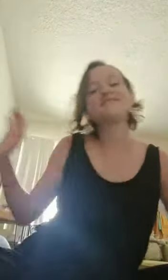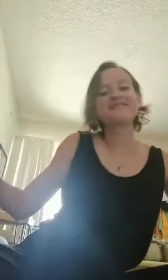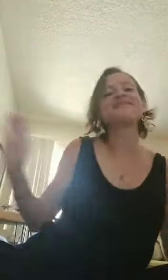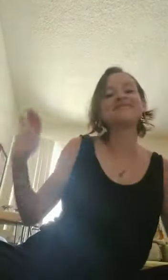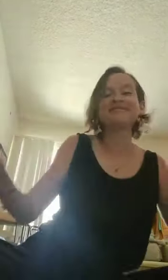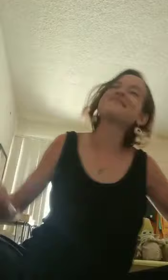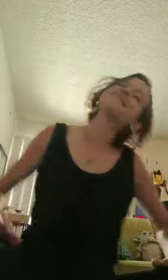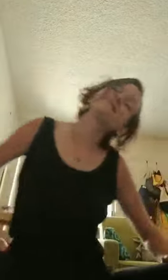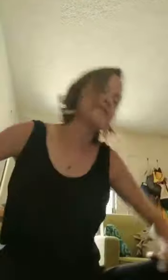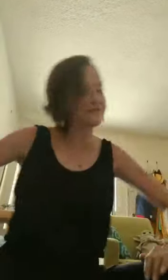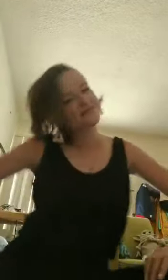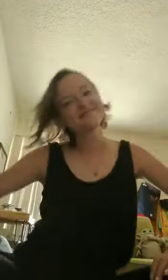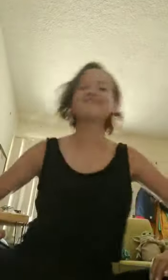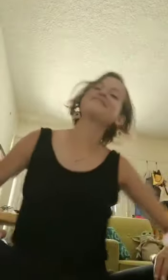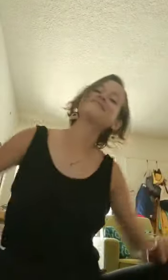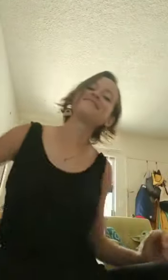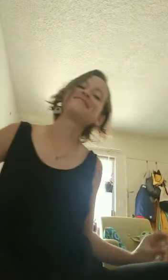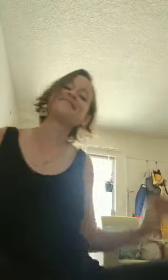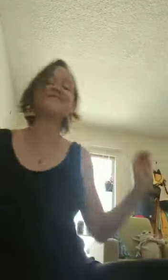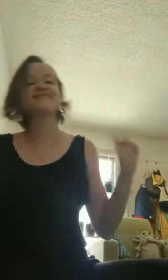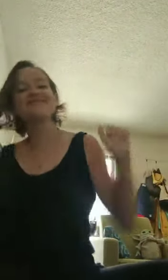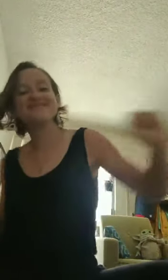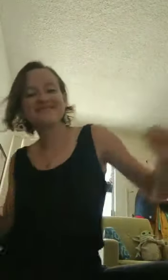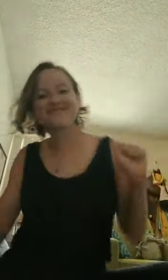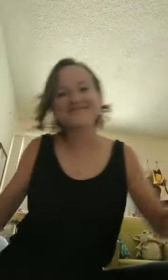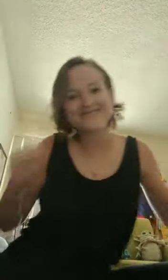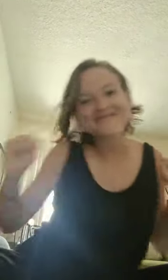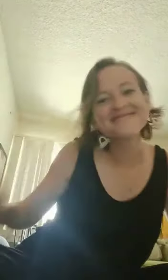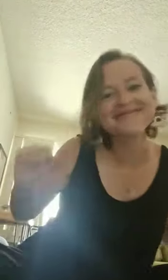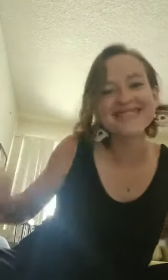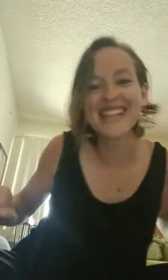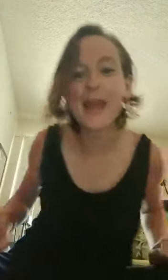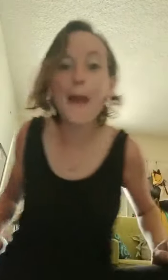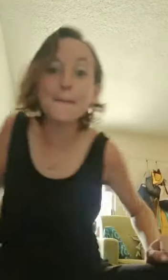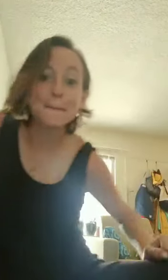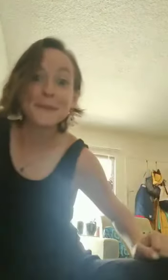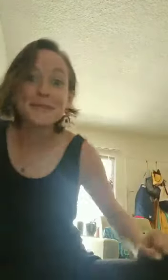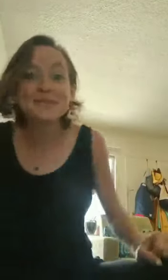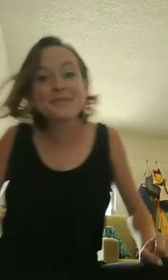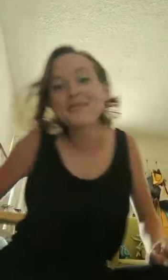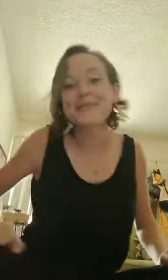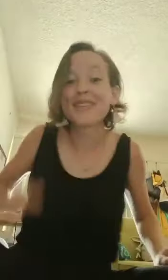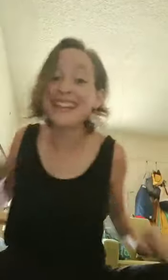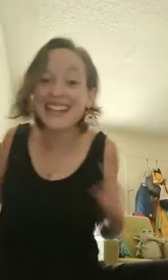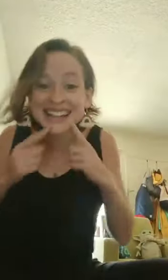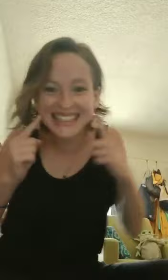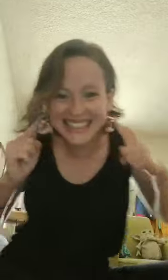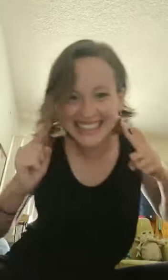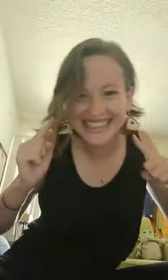chin. Some have teeny little smiles, others have a great big